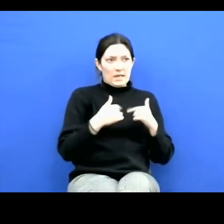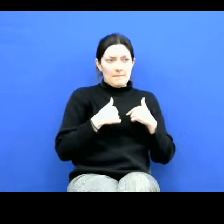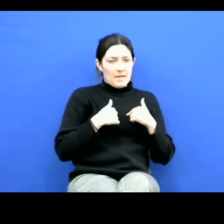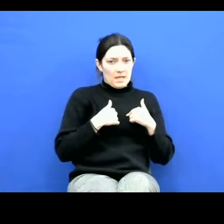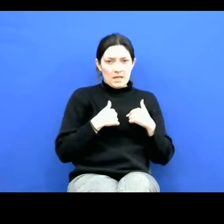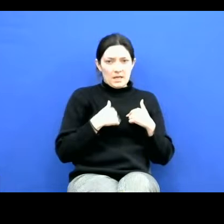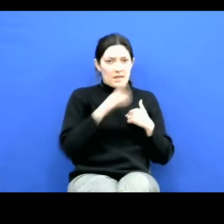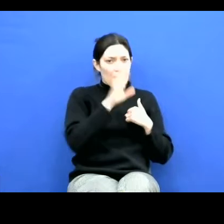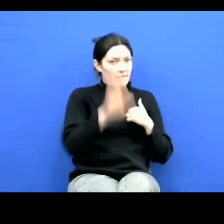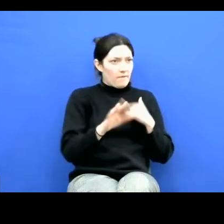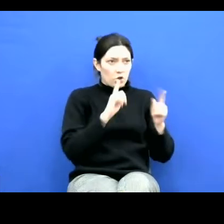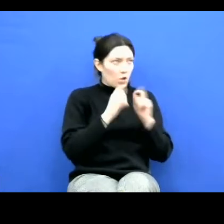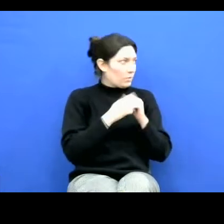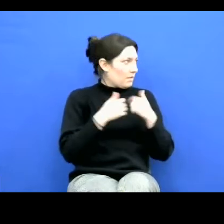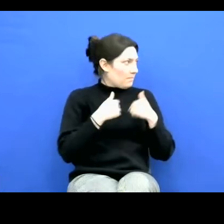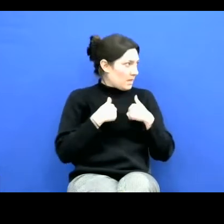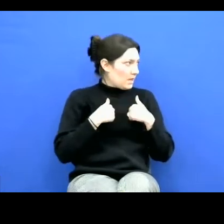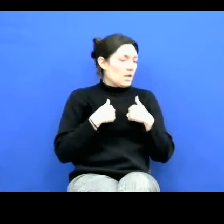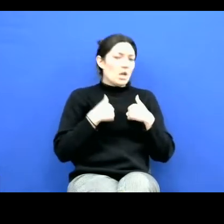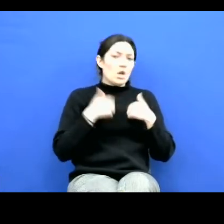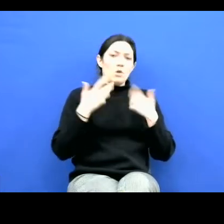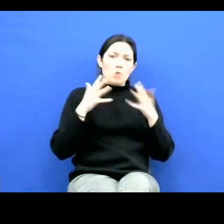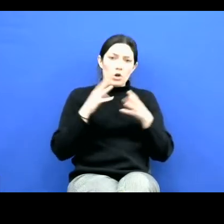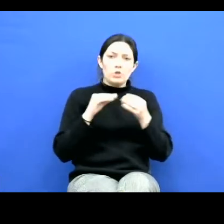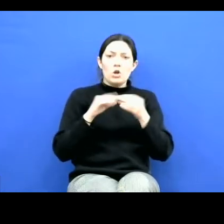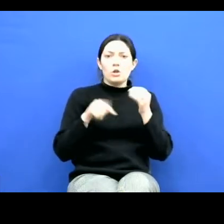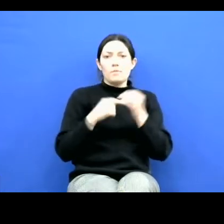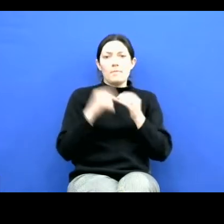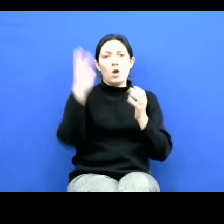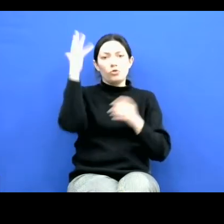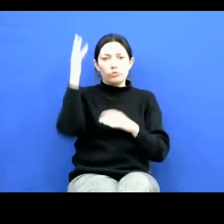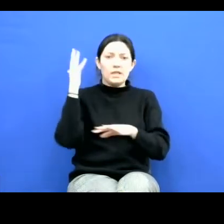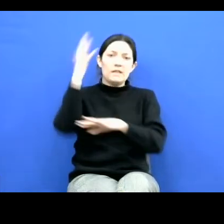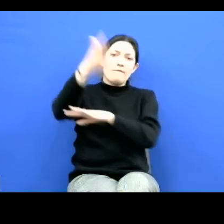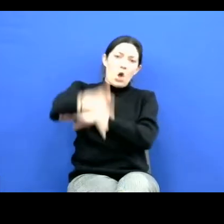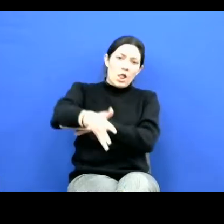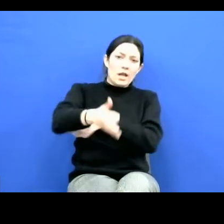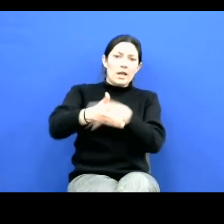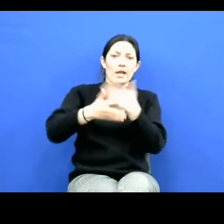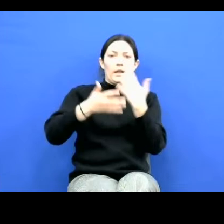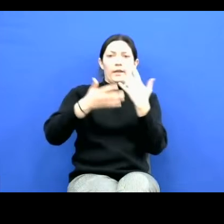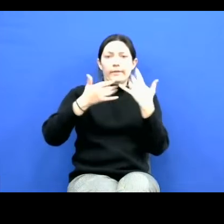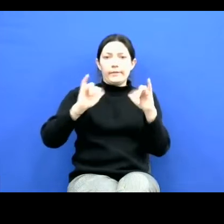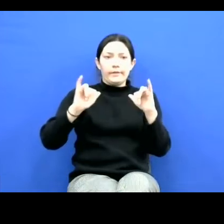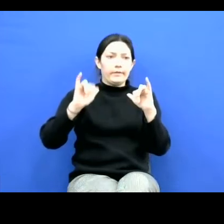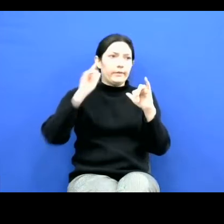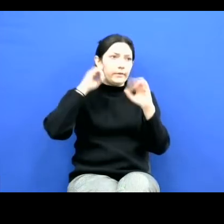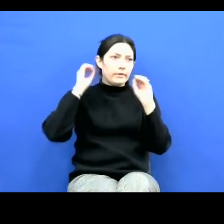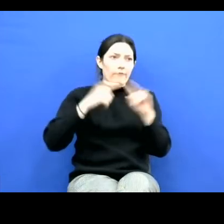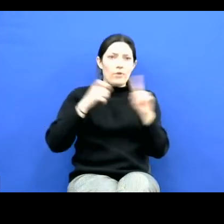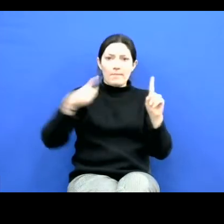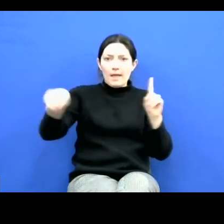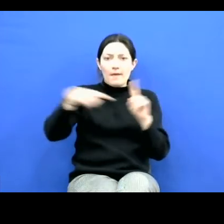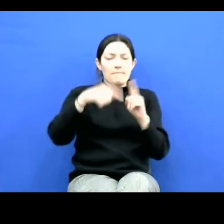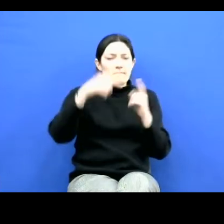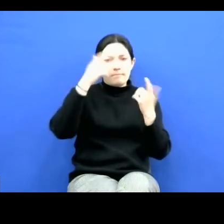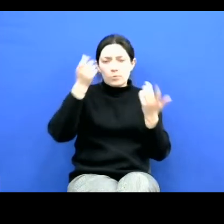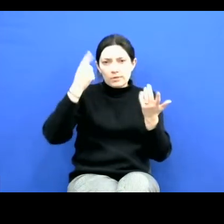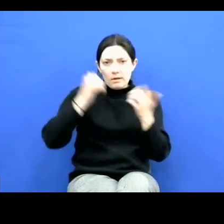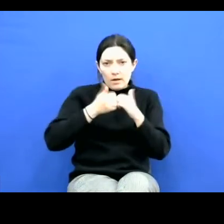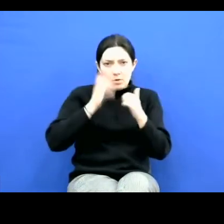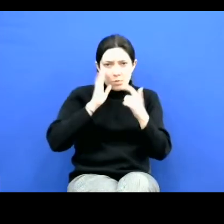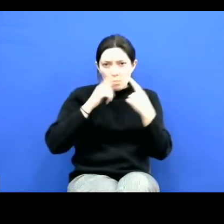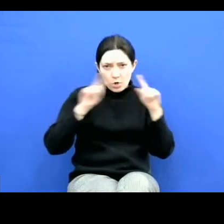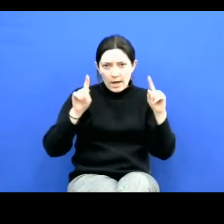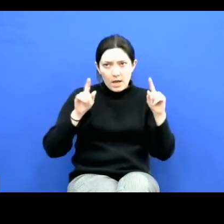They've never talked to me. We talked about trees falling. Still no, I don't understand how that's gonna work out. And I